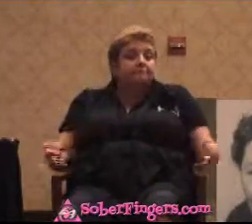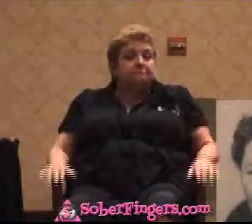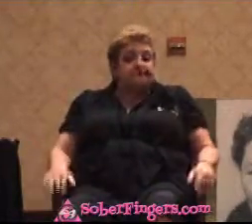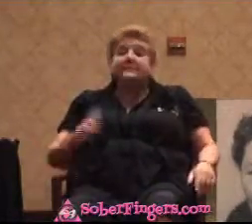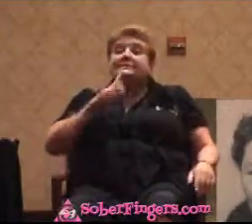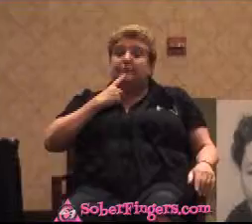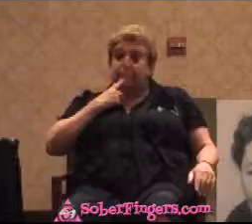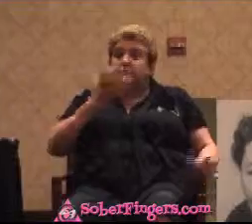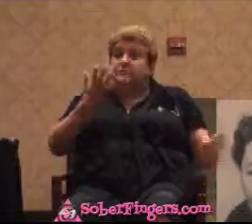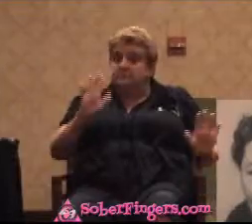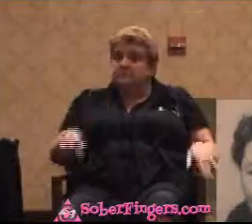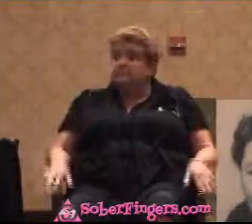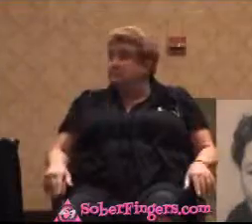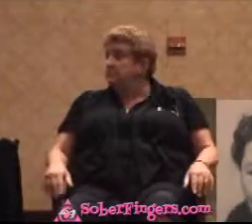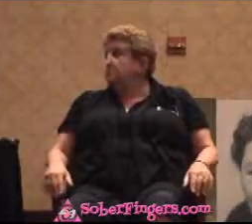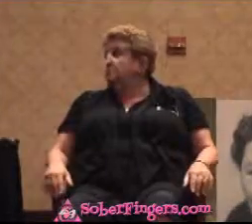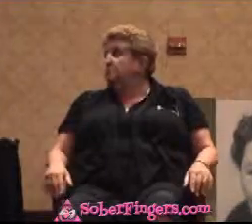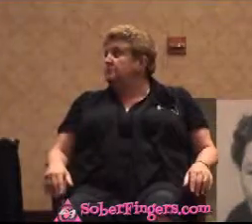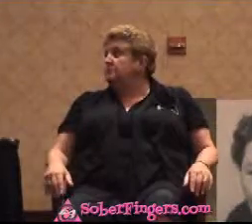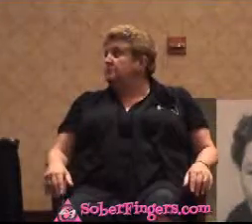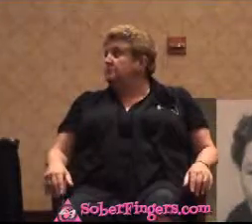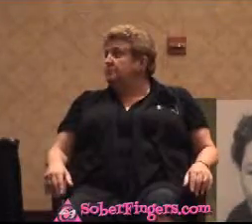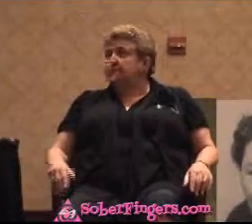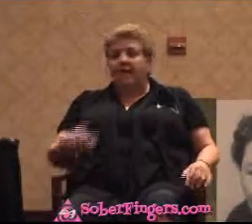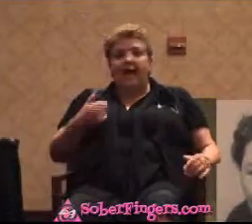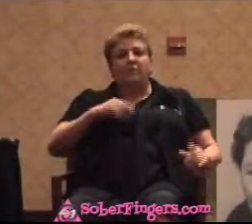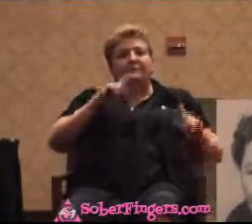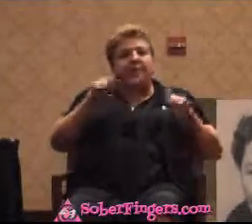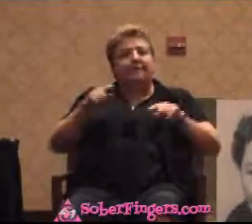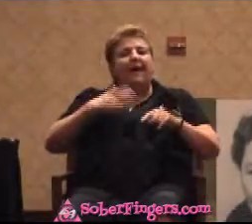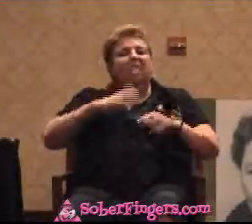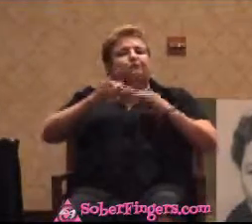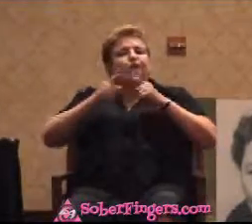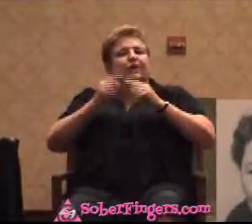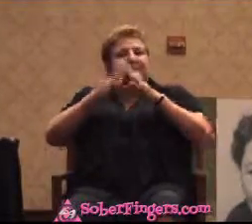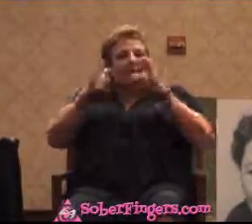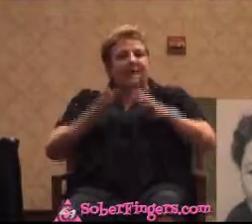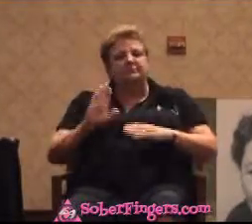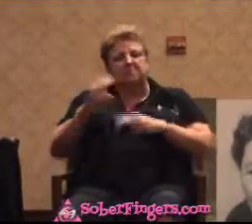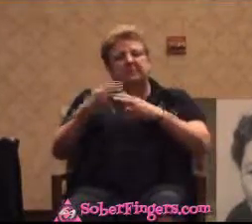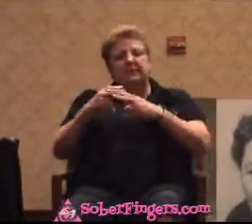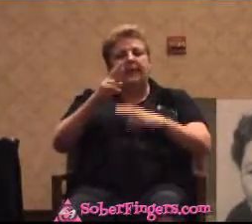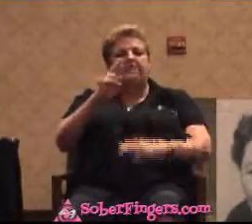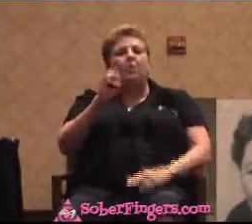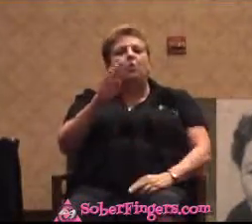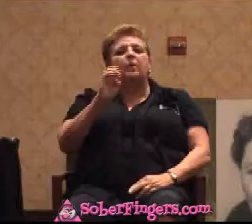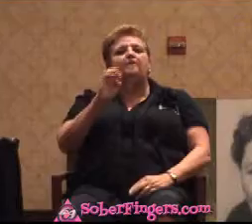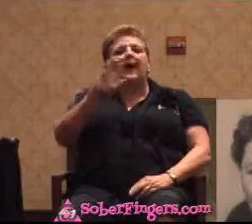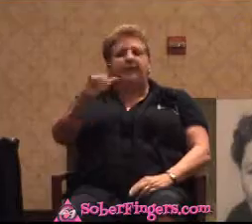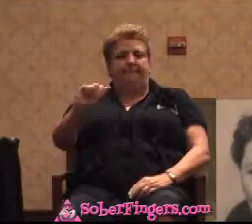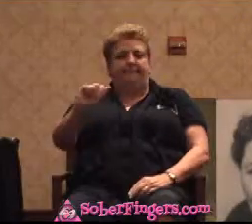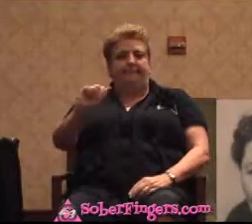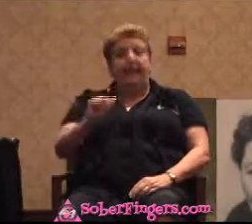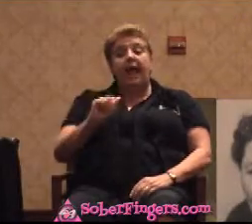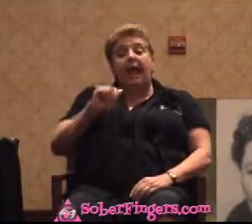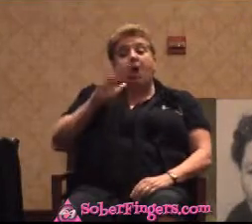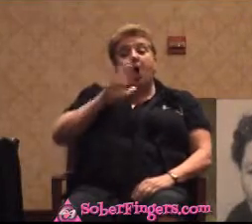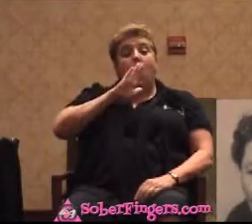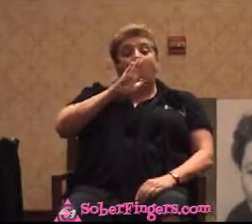Seriously. I was over at my friend Rebecca's house one night. Rebecca's mother comes downstairs. We're down in the